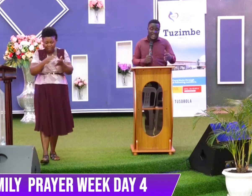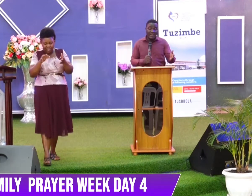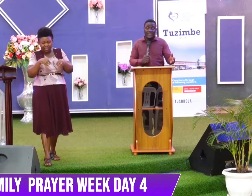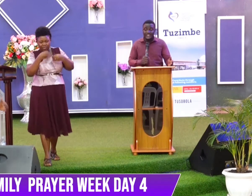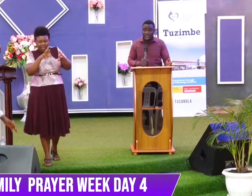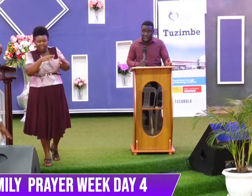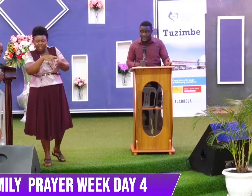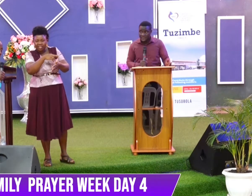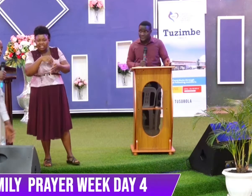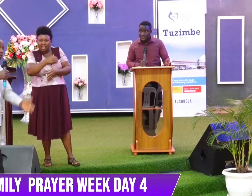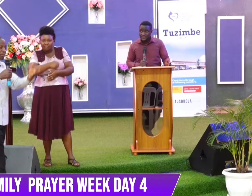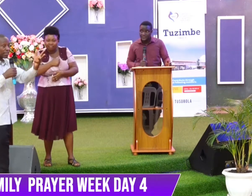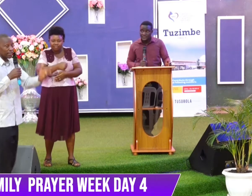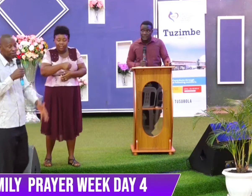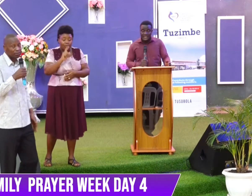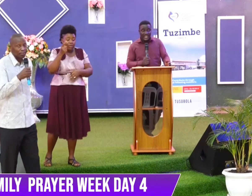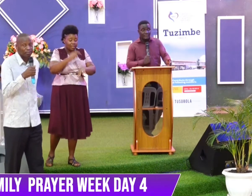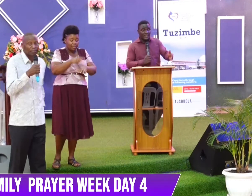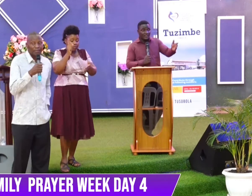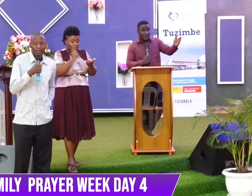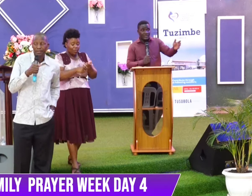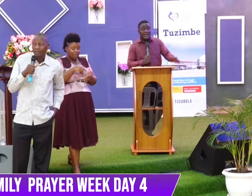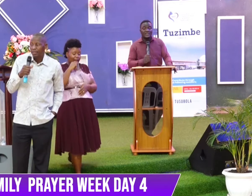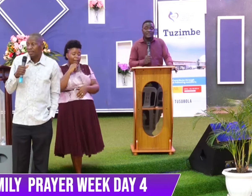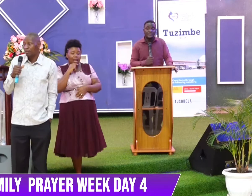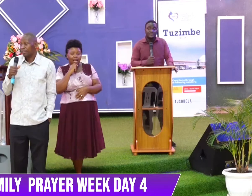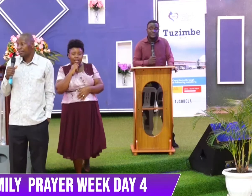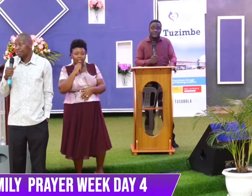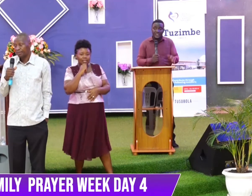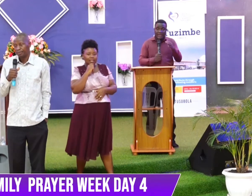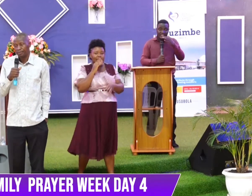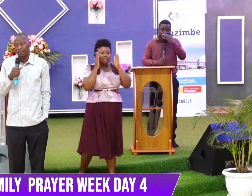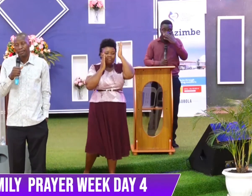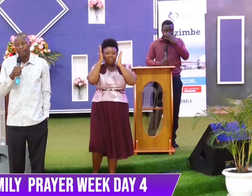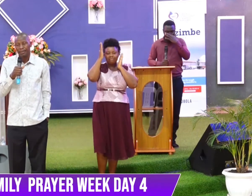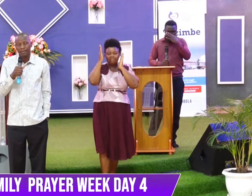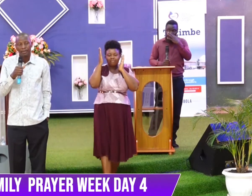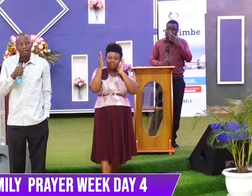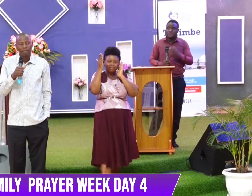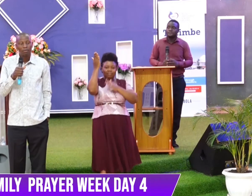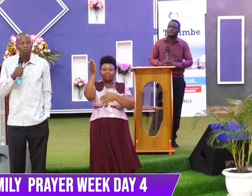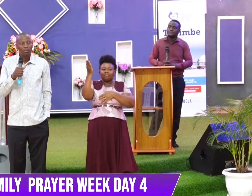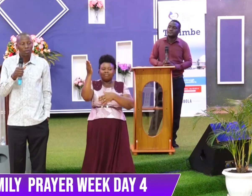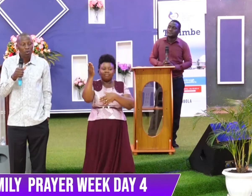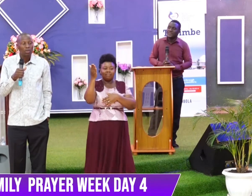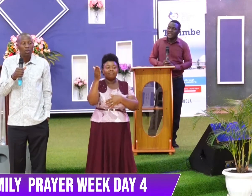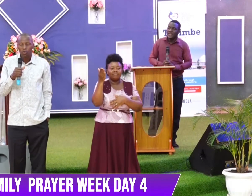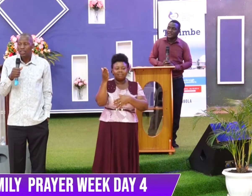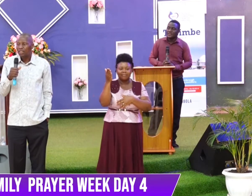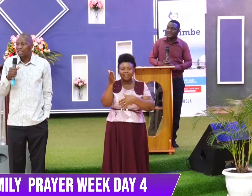everyone can have an excuse. One time they found a man in Makindi.